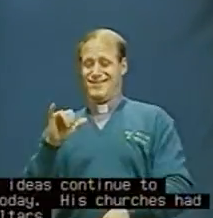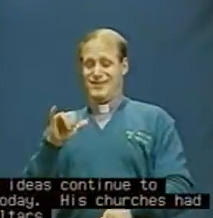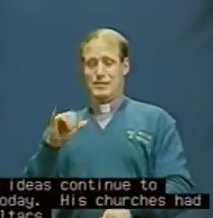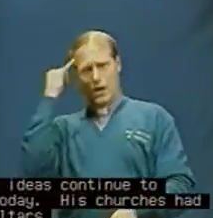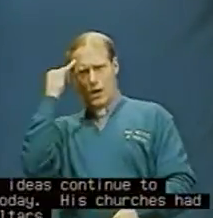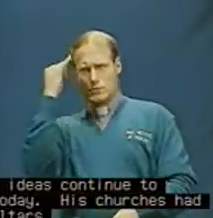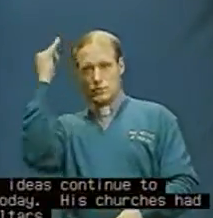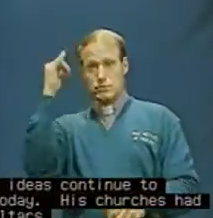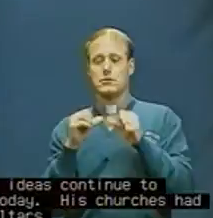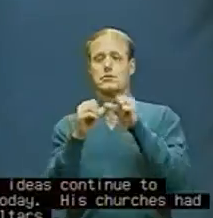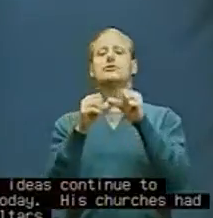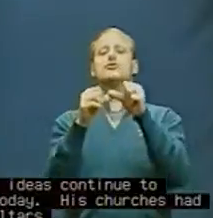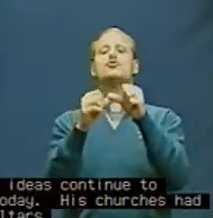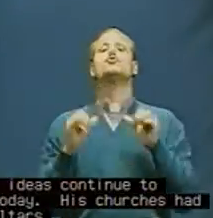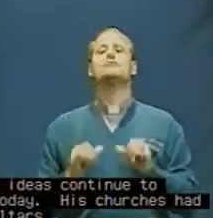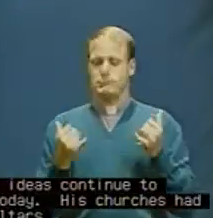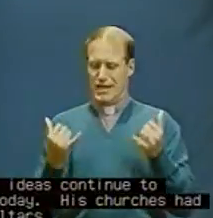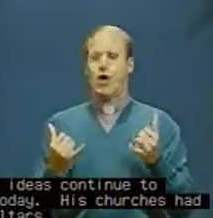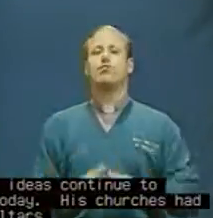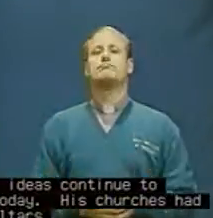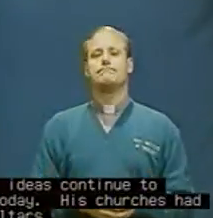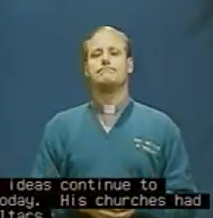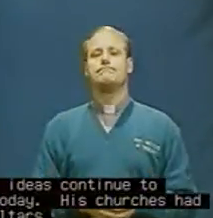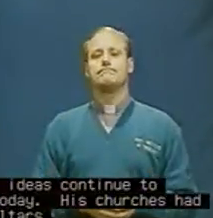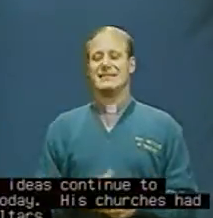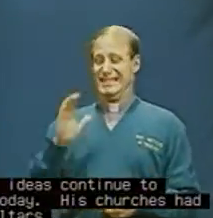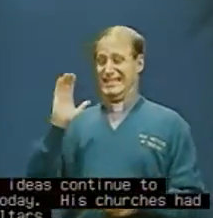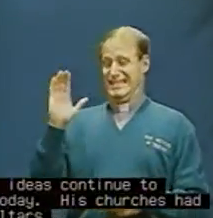His ideas continue today. His churches had altars